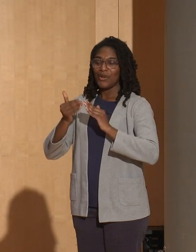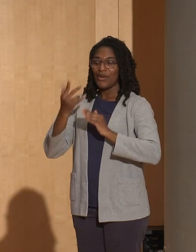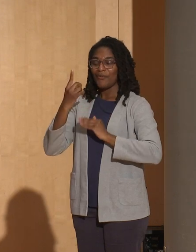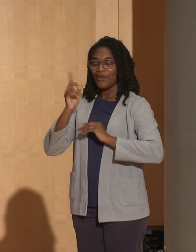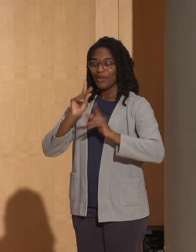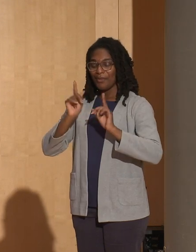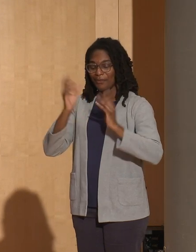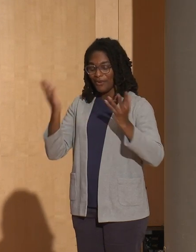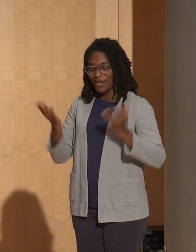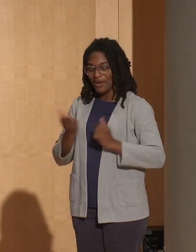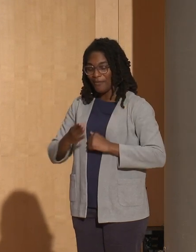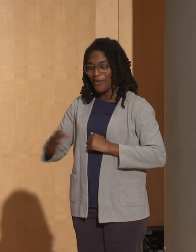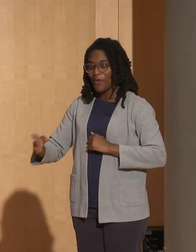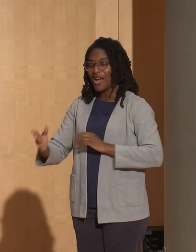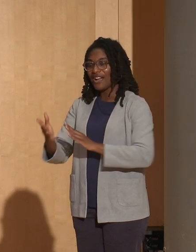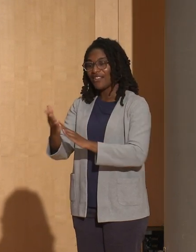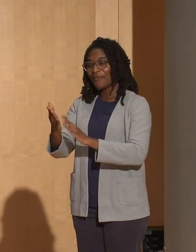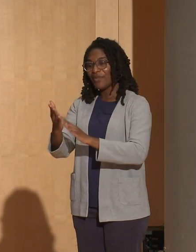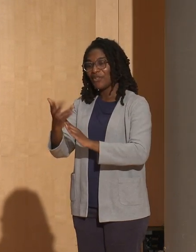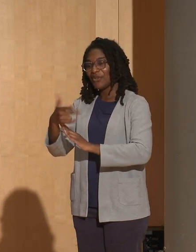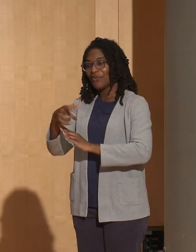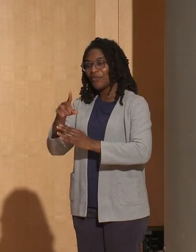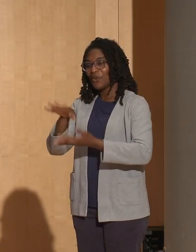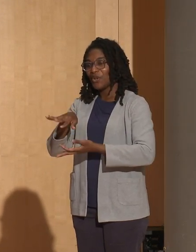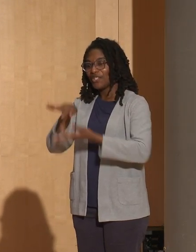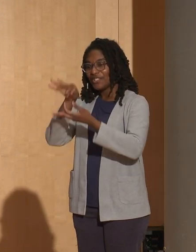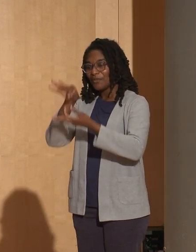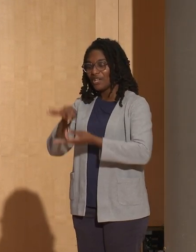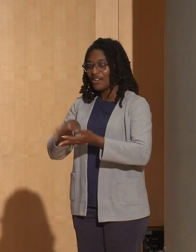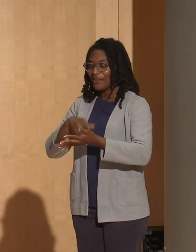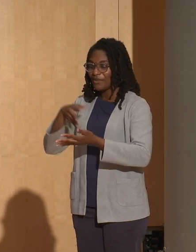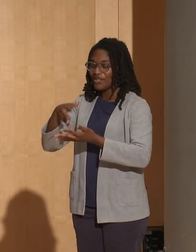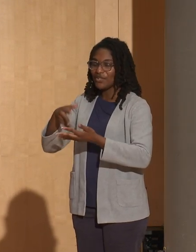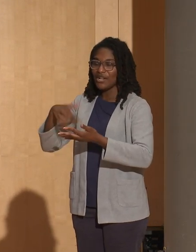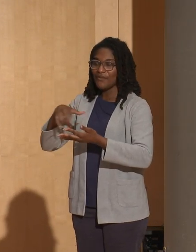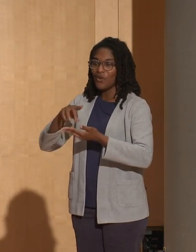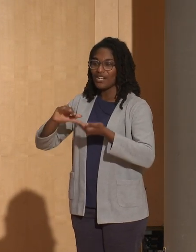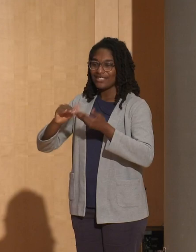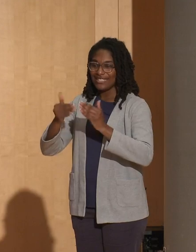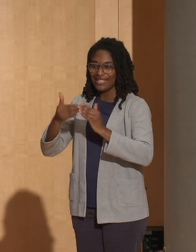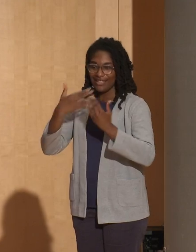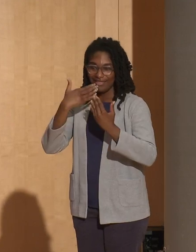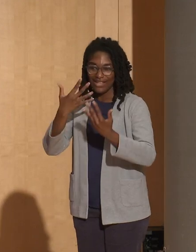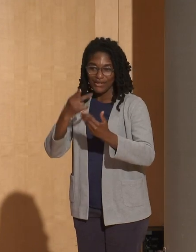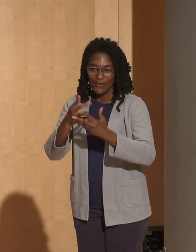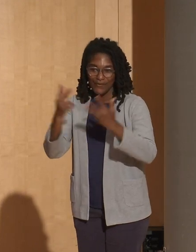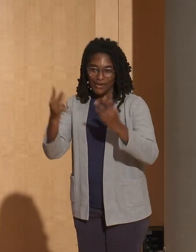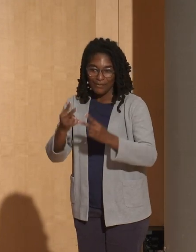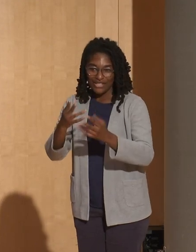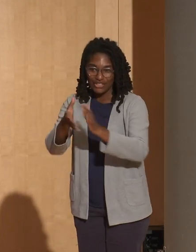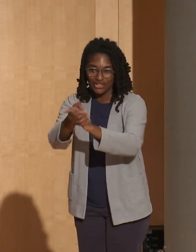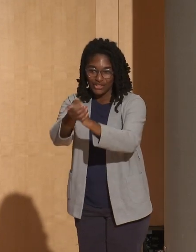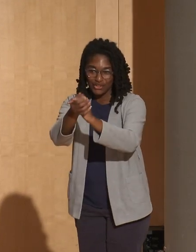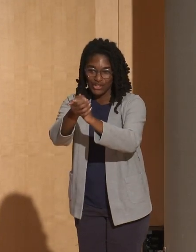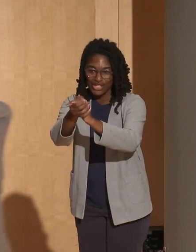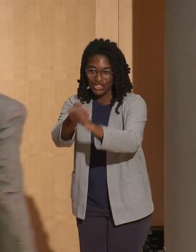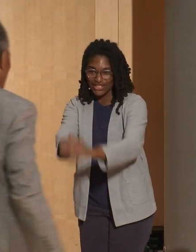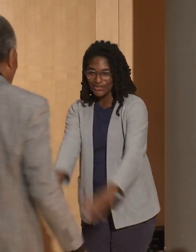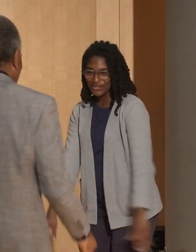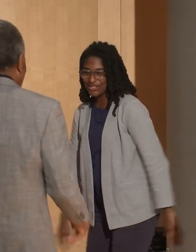Baltimore, I commend you on your contributions to enriching the cultural tapestry of our city. Thank you very much and congratulations,